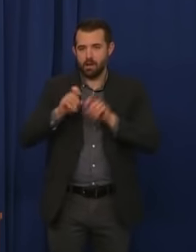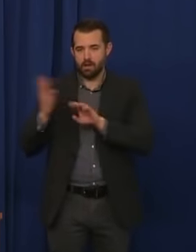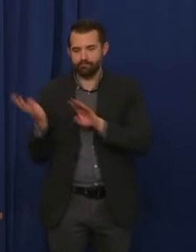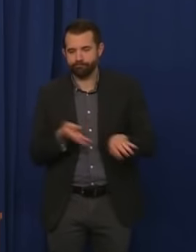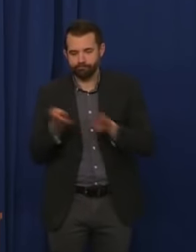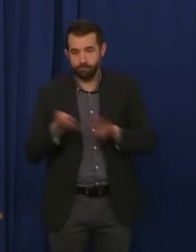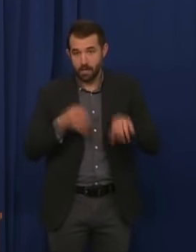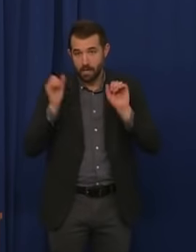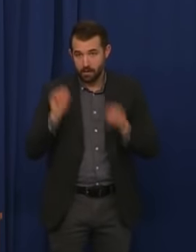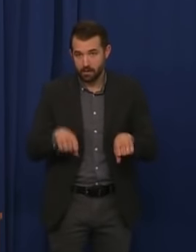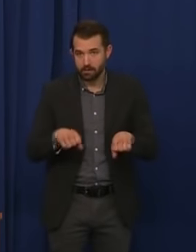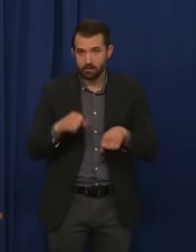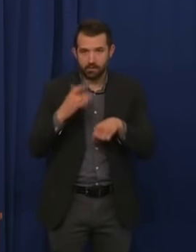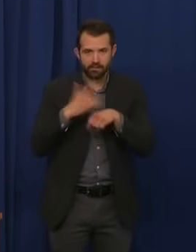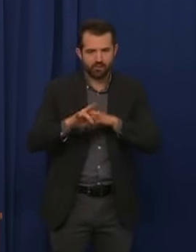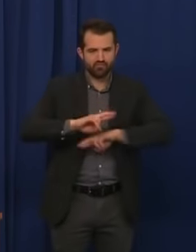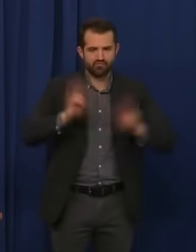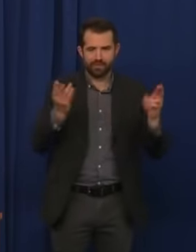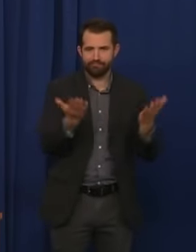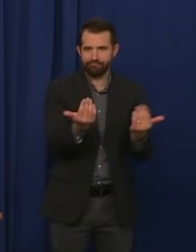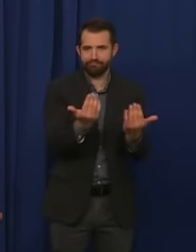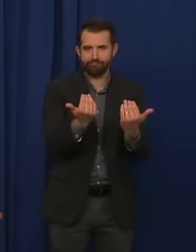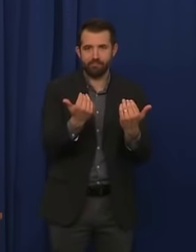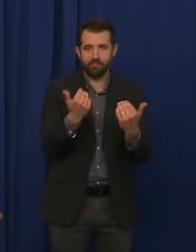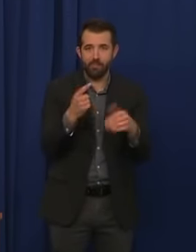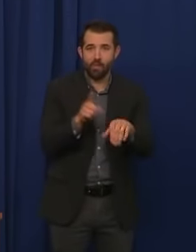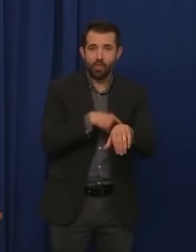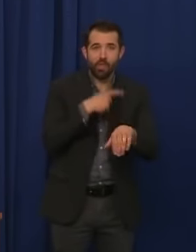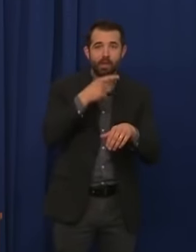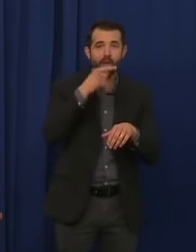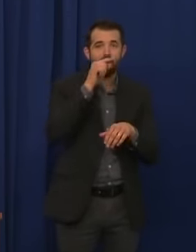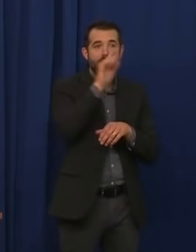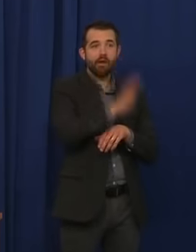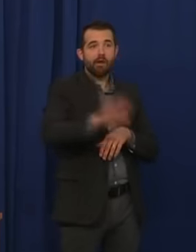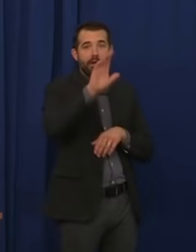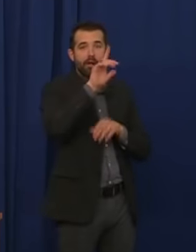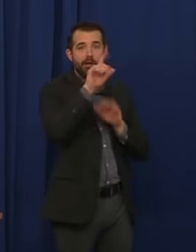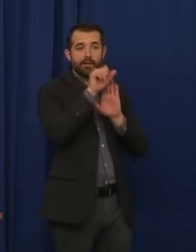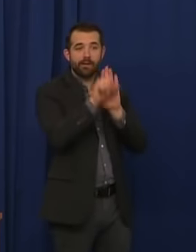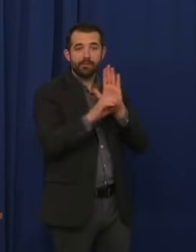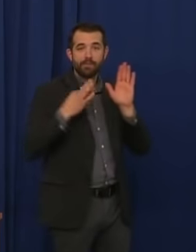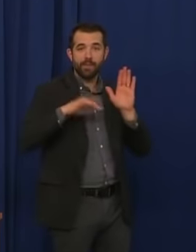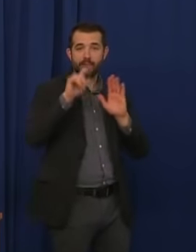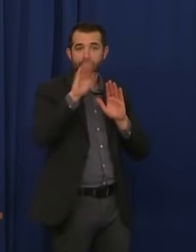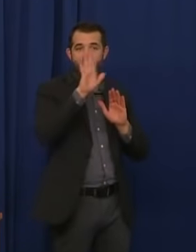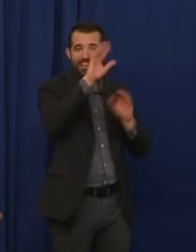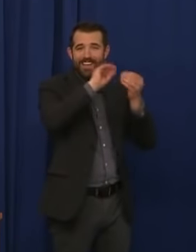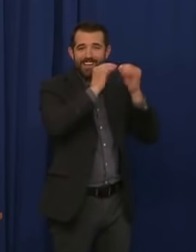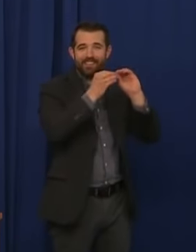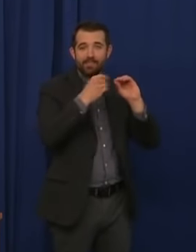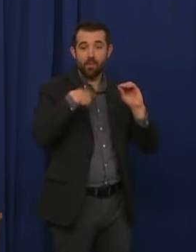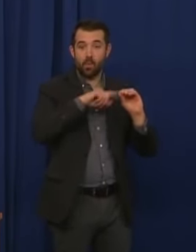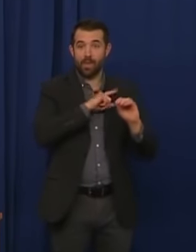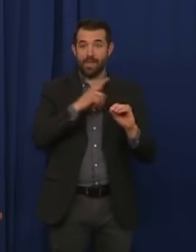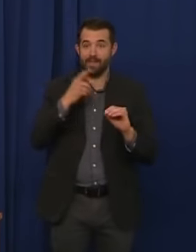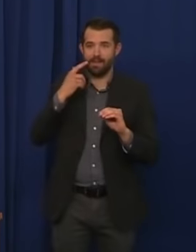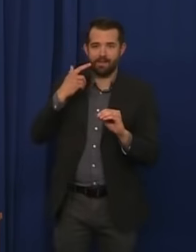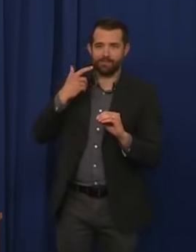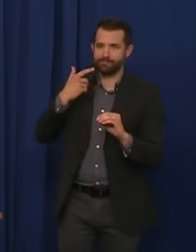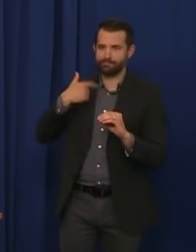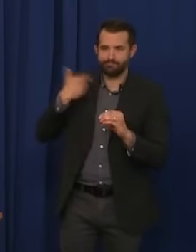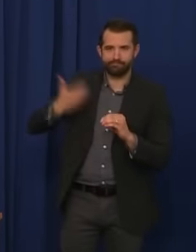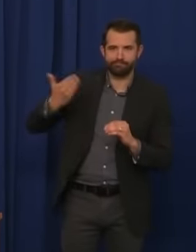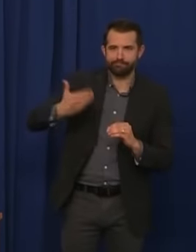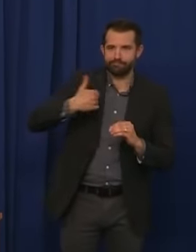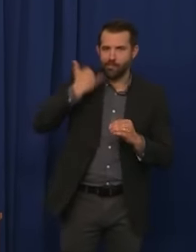across the state have varying capacities. Our laboratory team is on frequent calls with those other leaders of laboratories